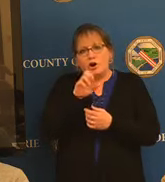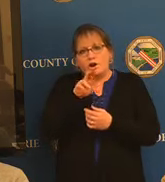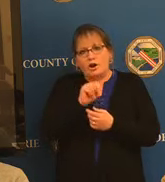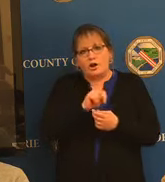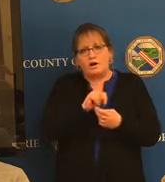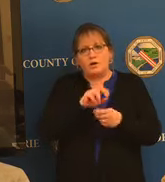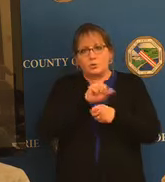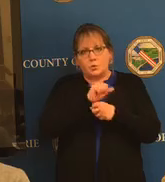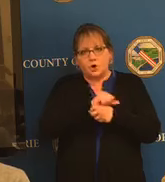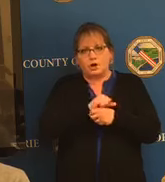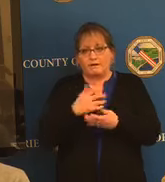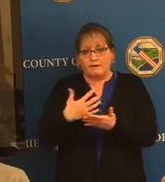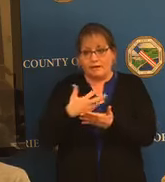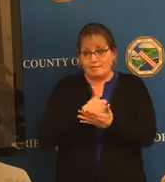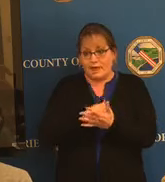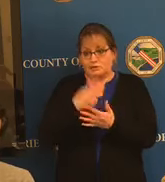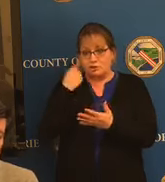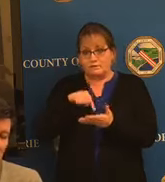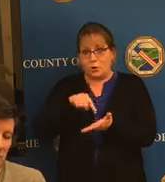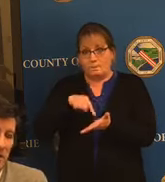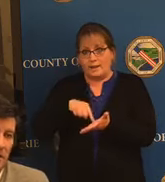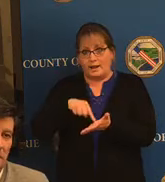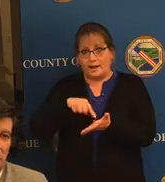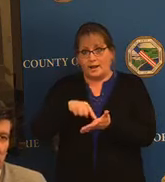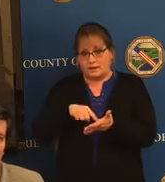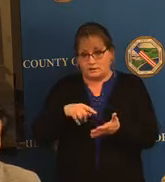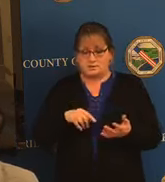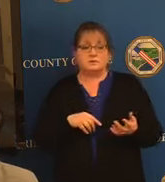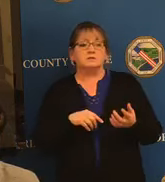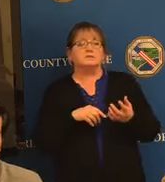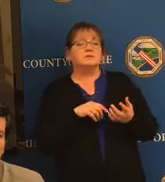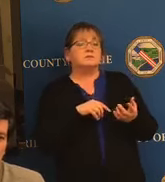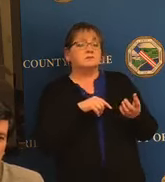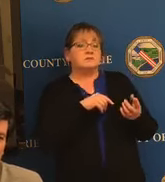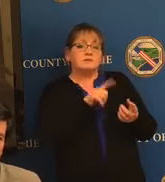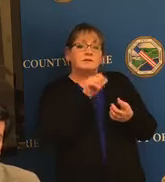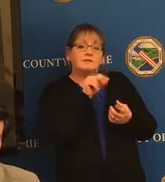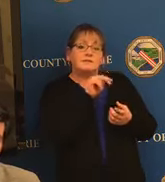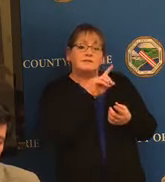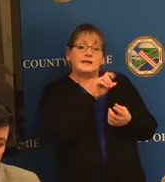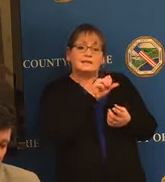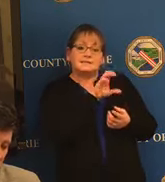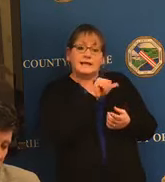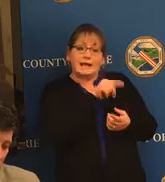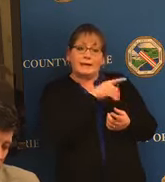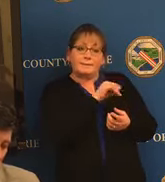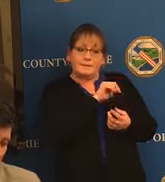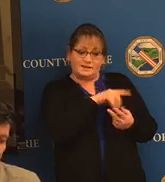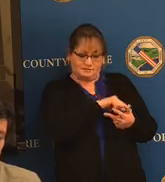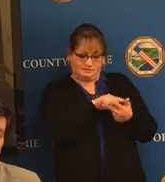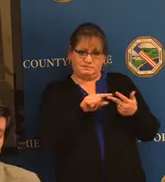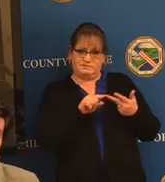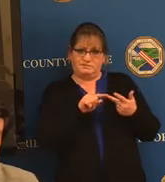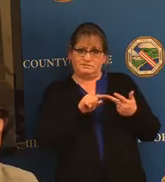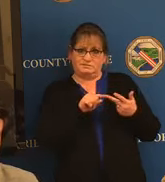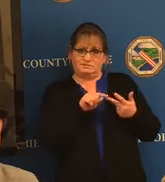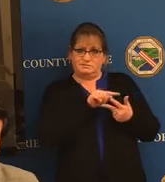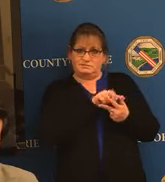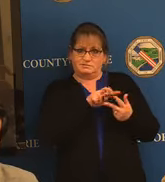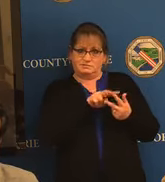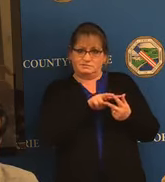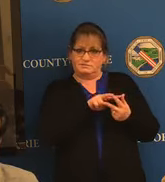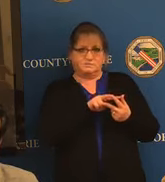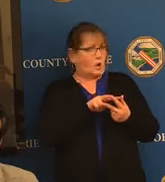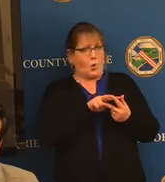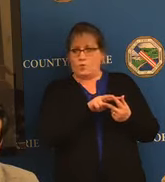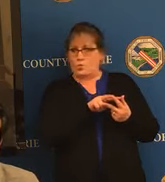agents? The question is landscaping and garden work as well as collection agencies essential work? And my understanding is the